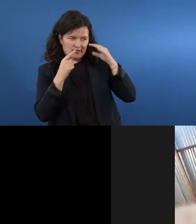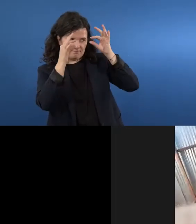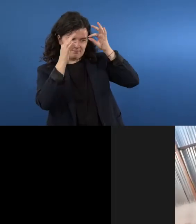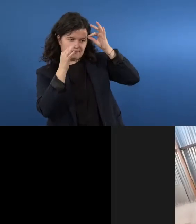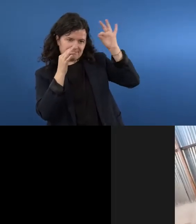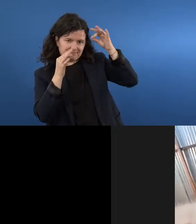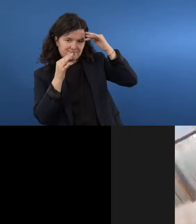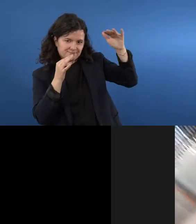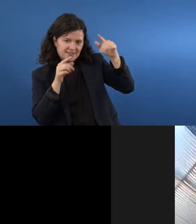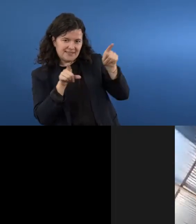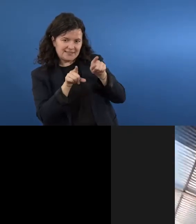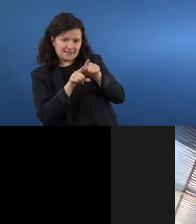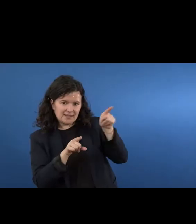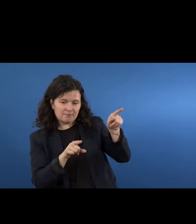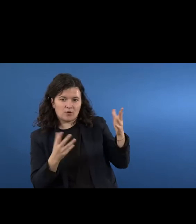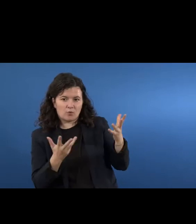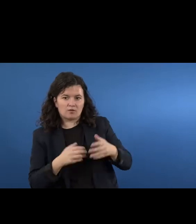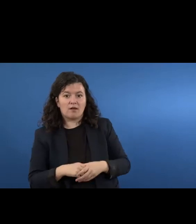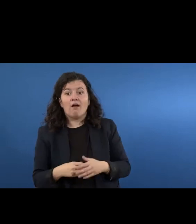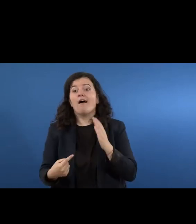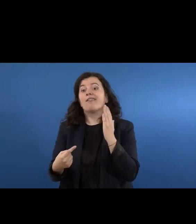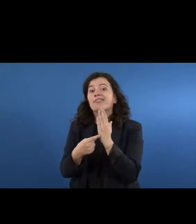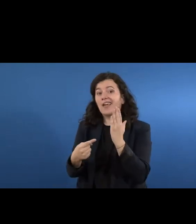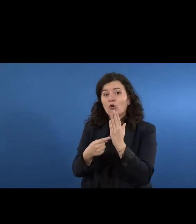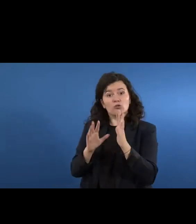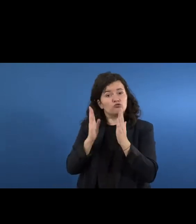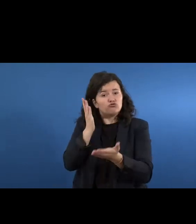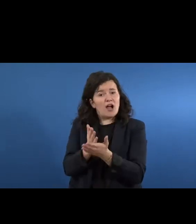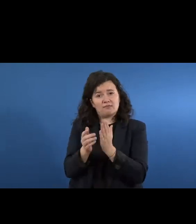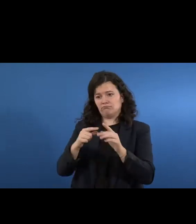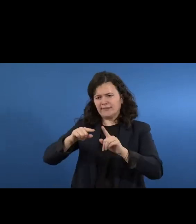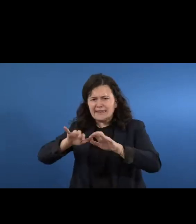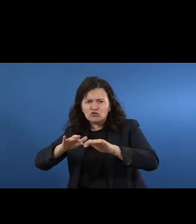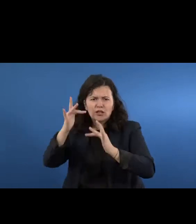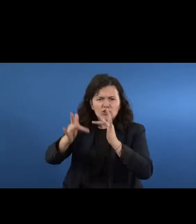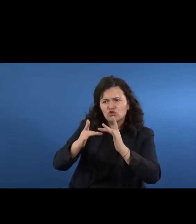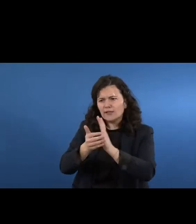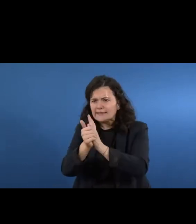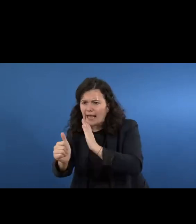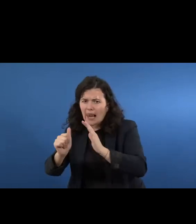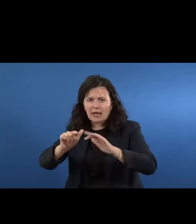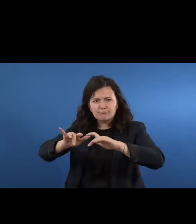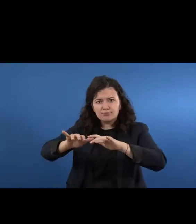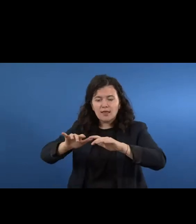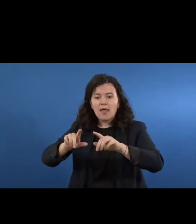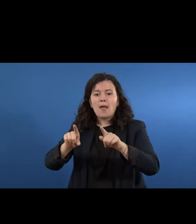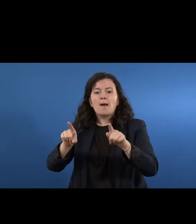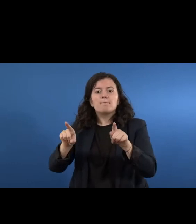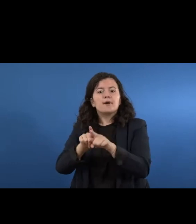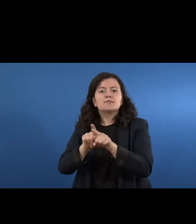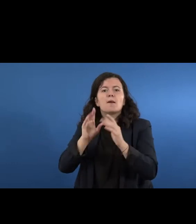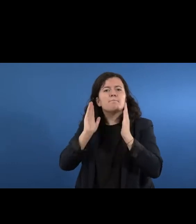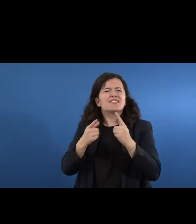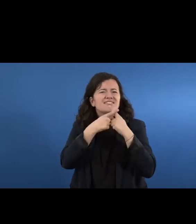technology is not only required digital skills per se, but also more core skills, such